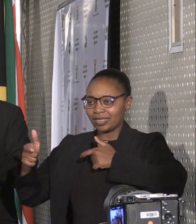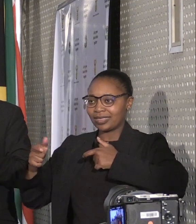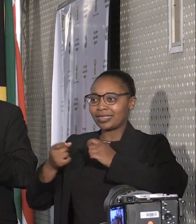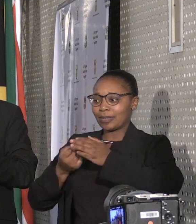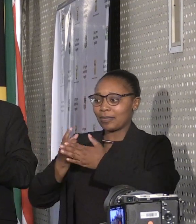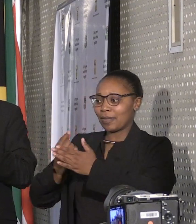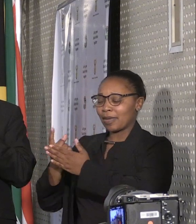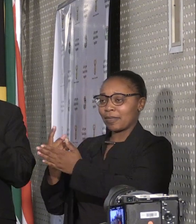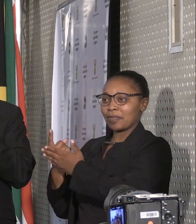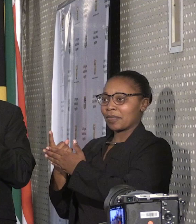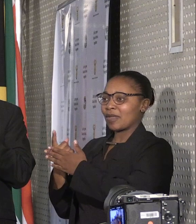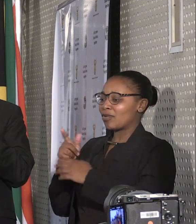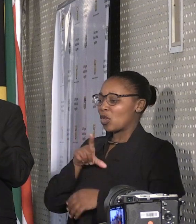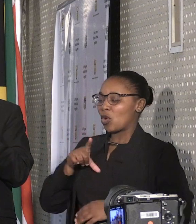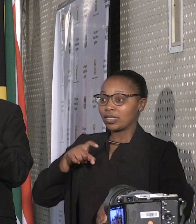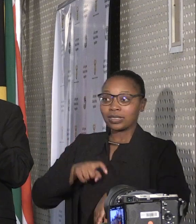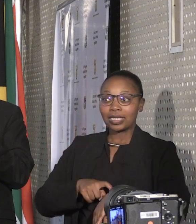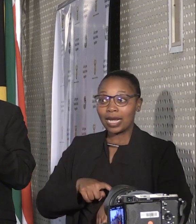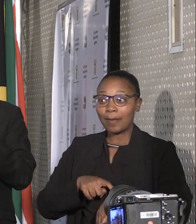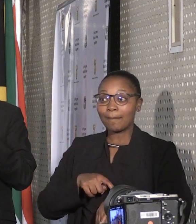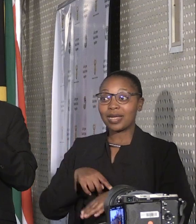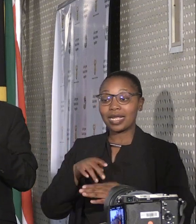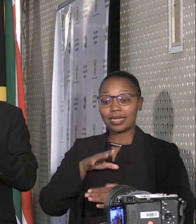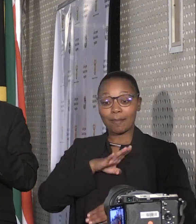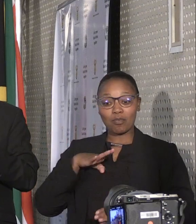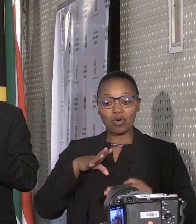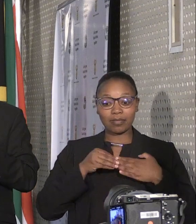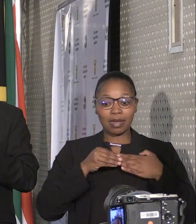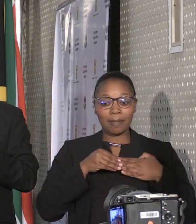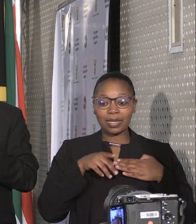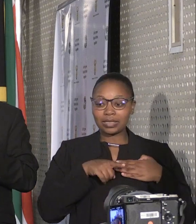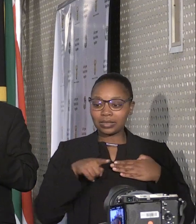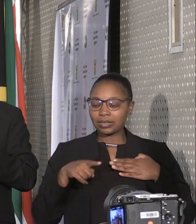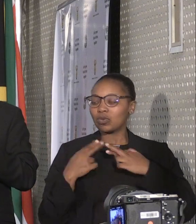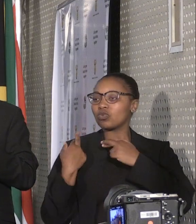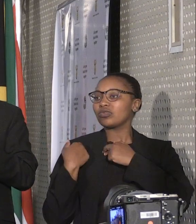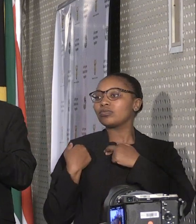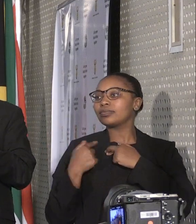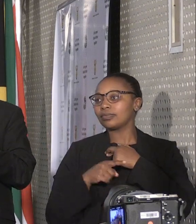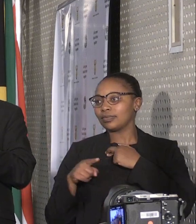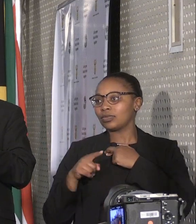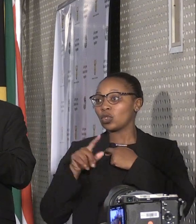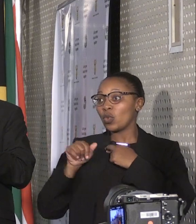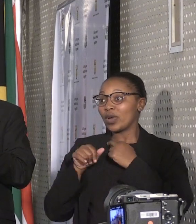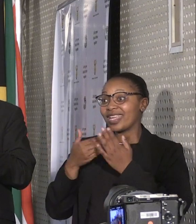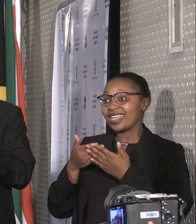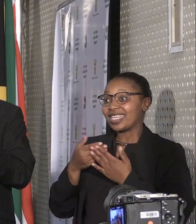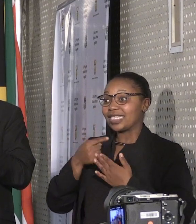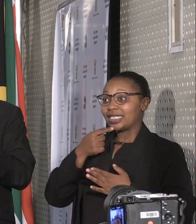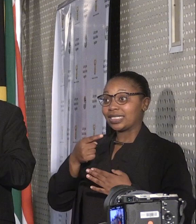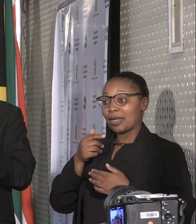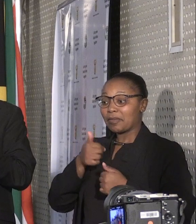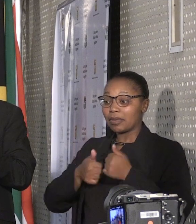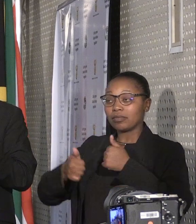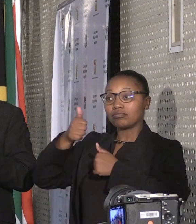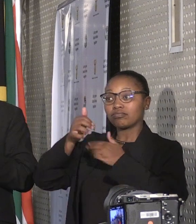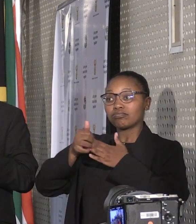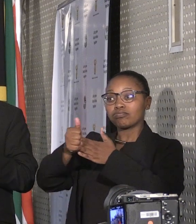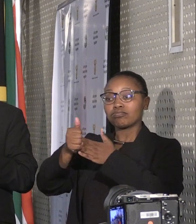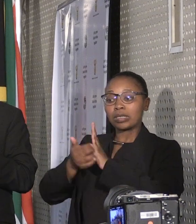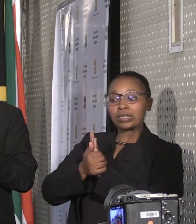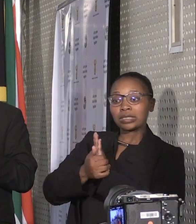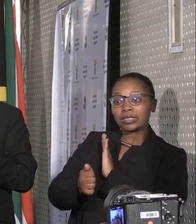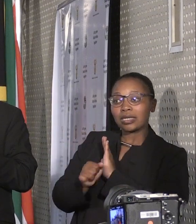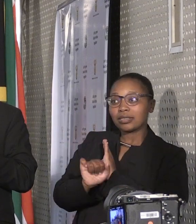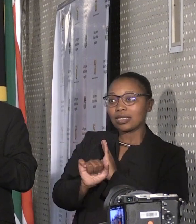leadership. Are we casting aspersion on their capabilities? No. Maybe banking is not the area where their